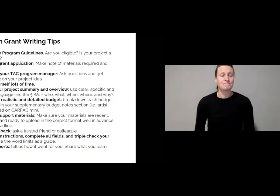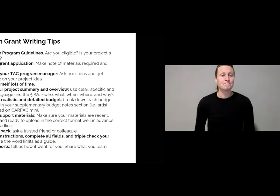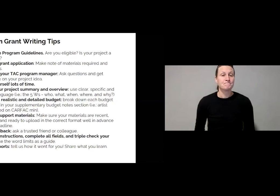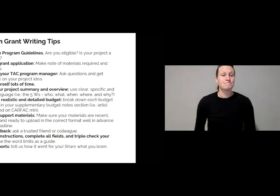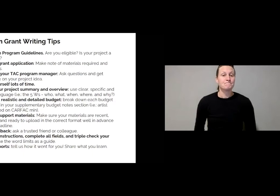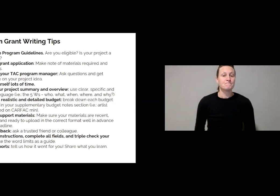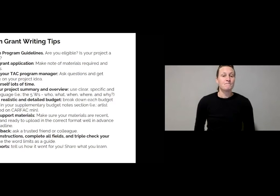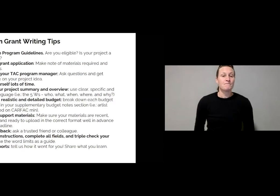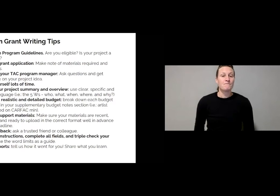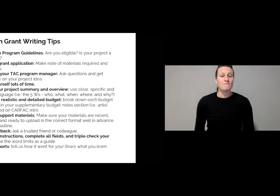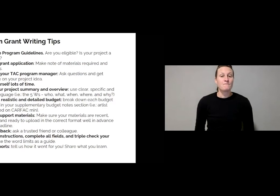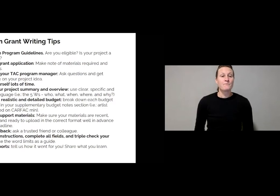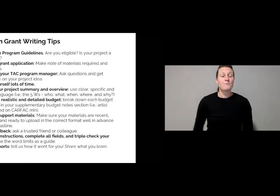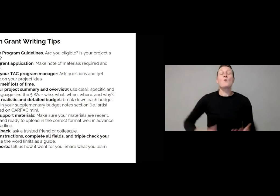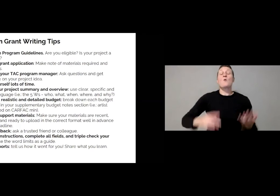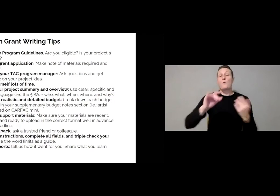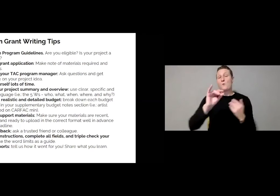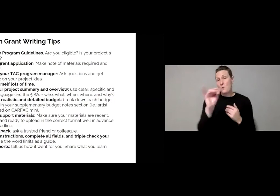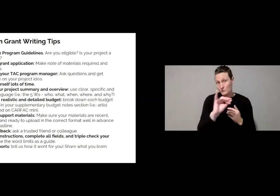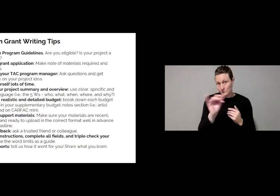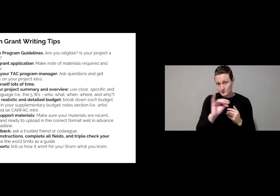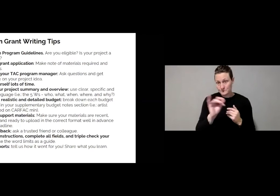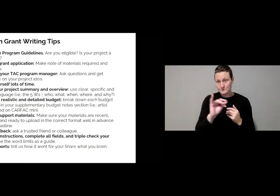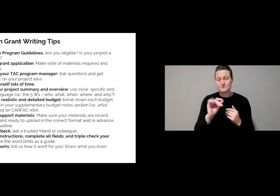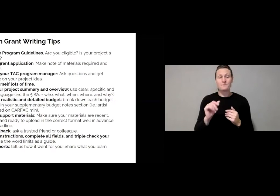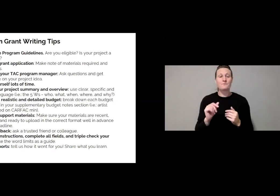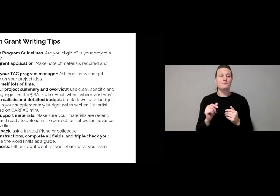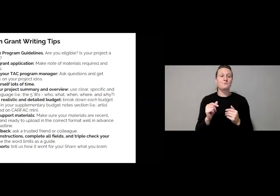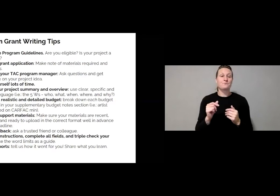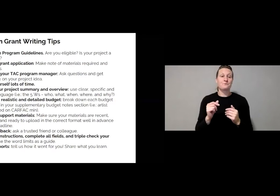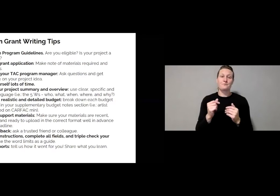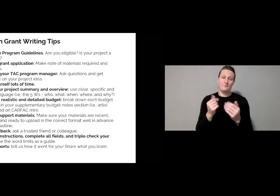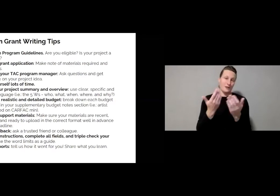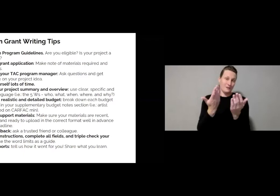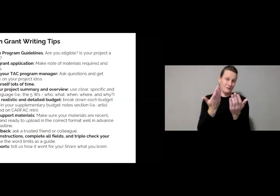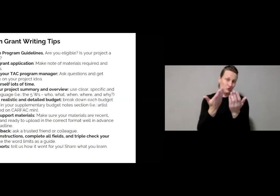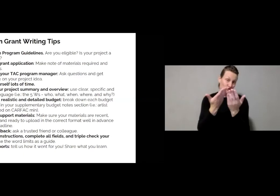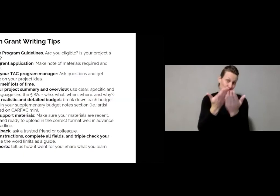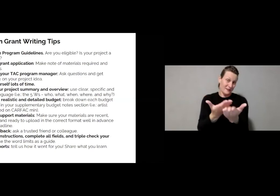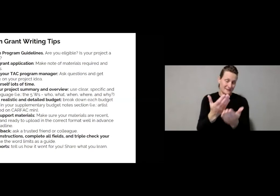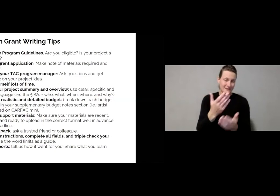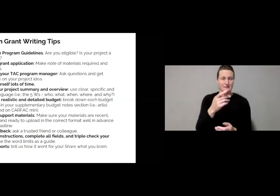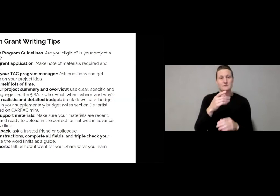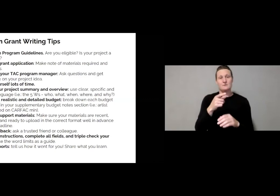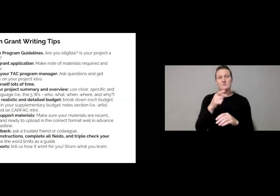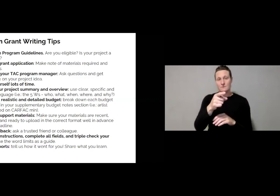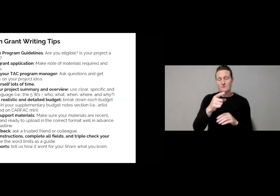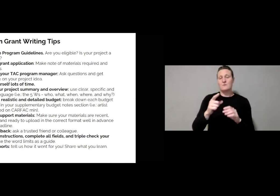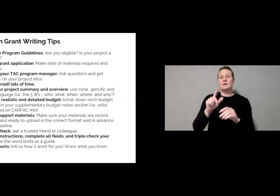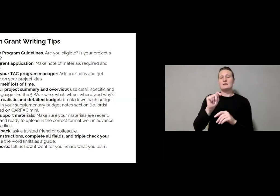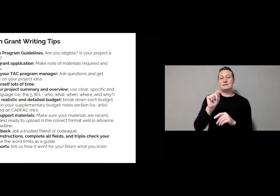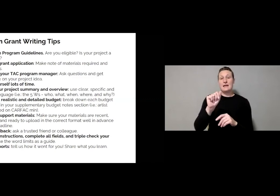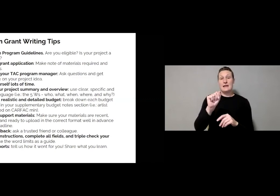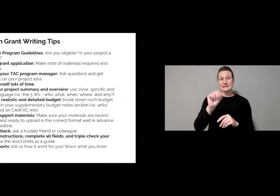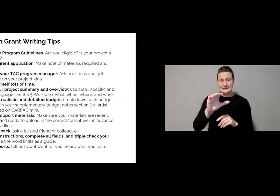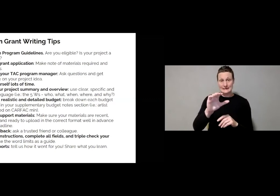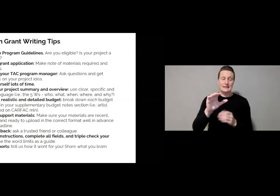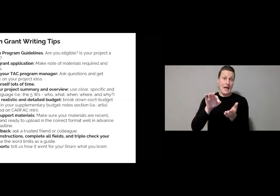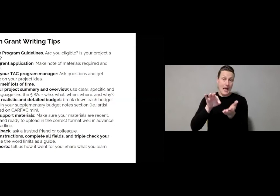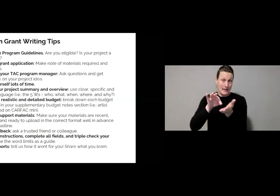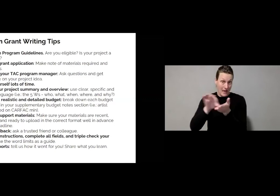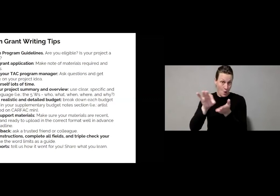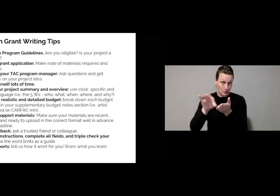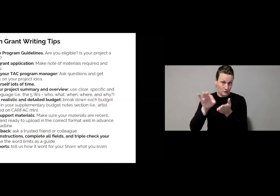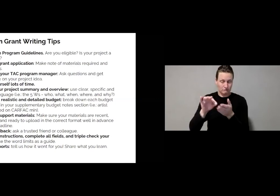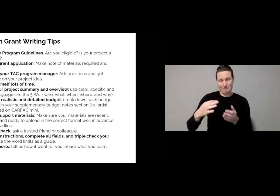Another tip would be to open an application to actually go in and register for a TAC account. If you don't already have one, open up